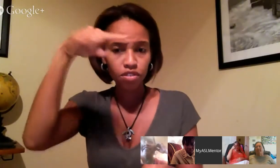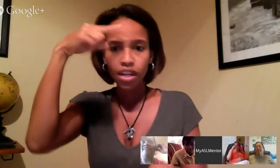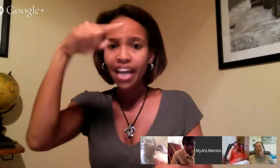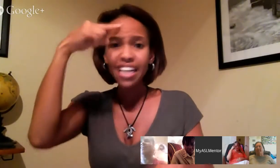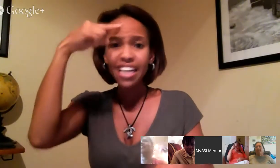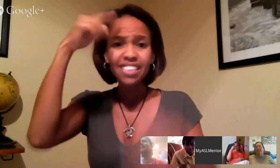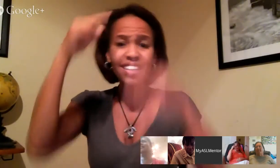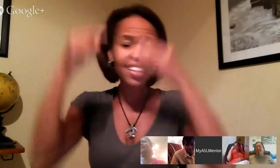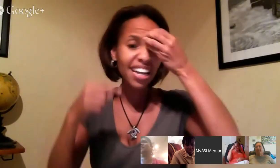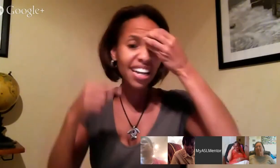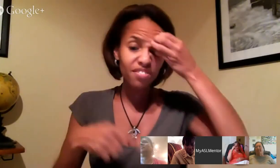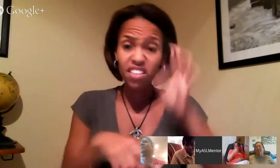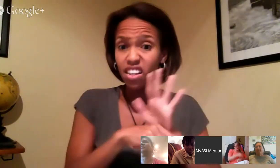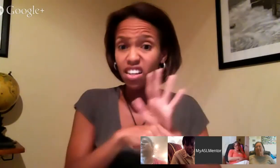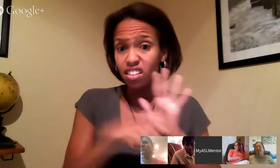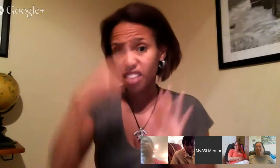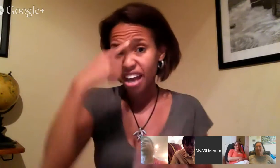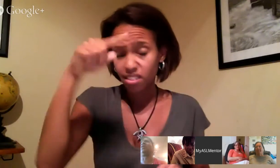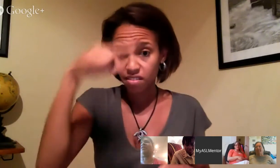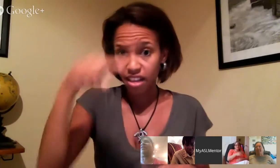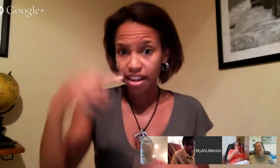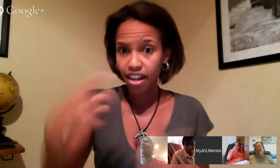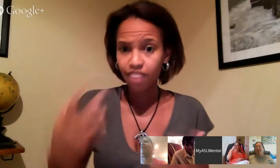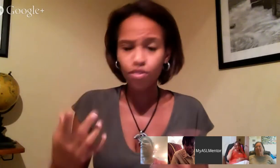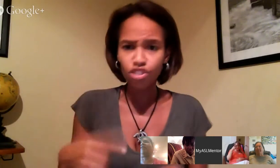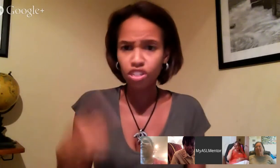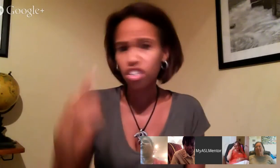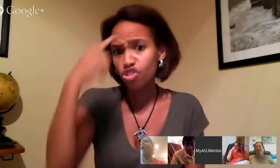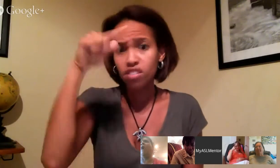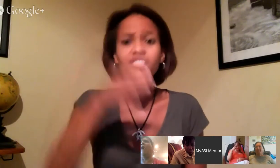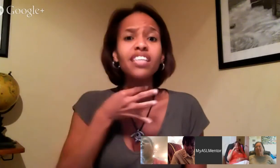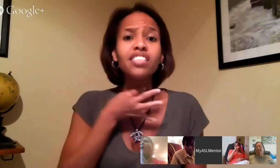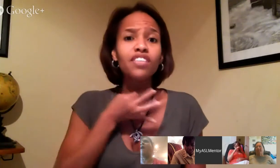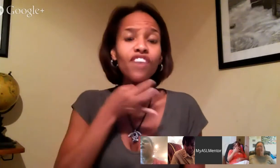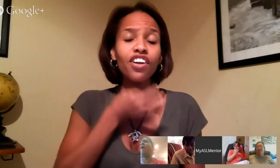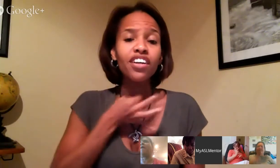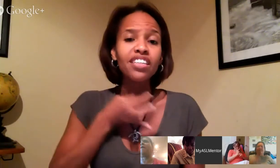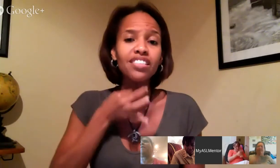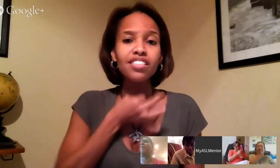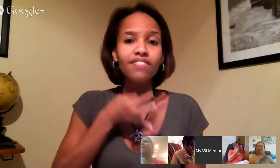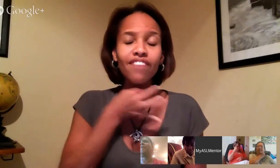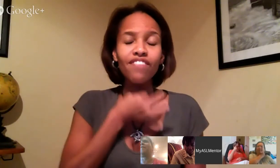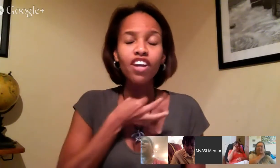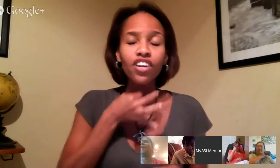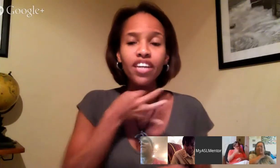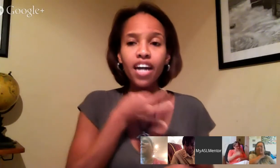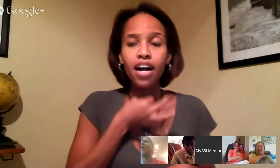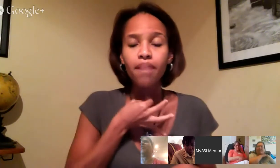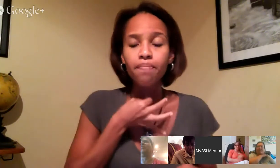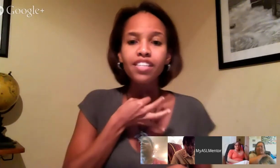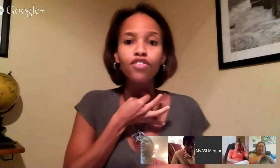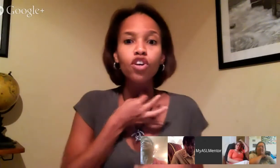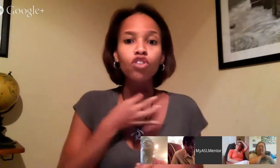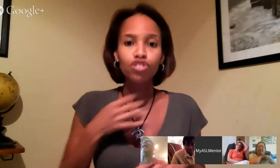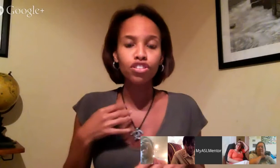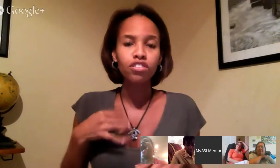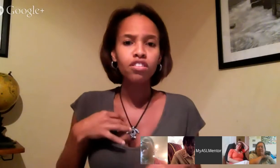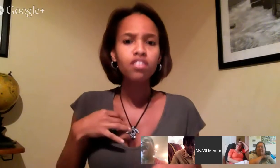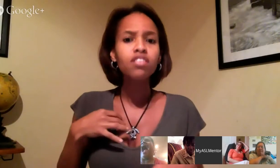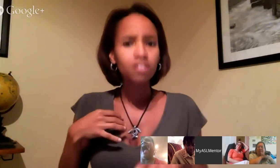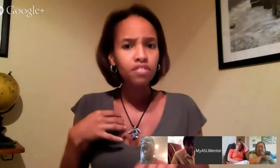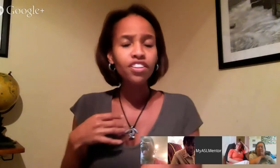for? And it's not a negative thing to ask that kind of question. It's just that's very deaf